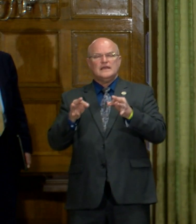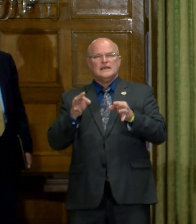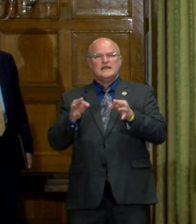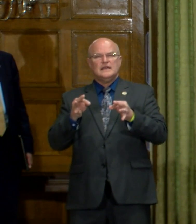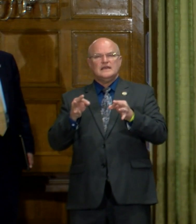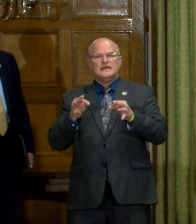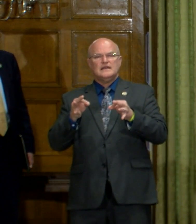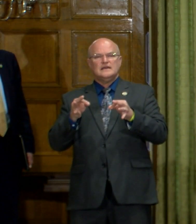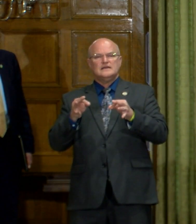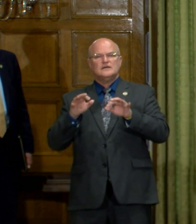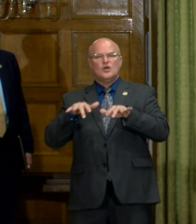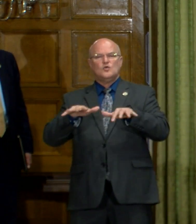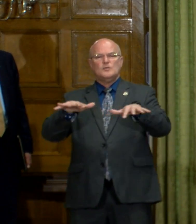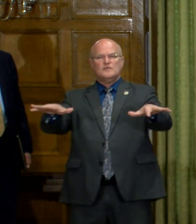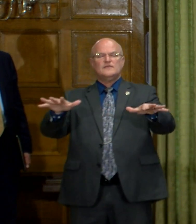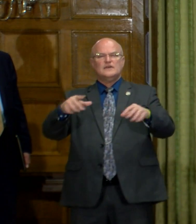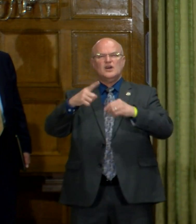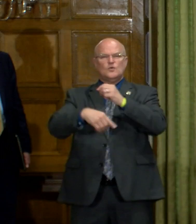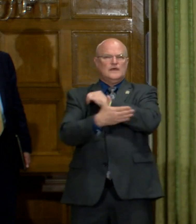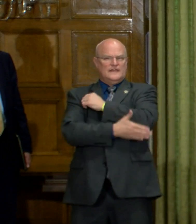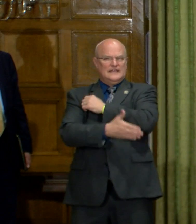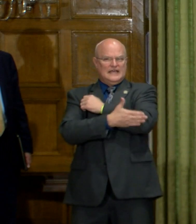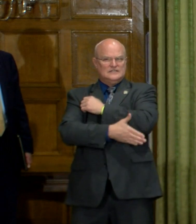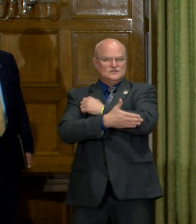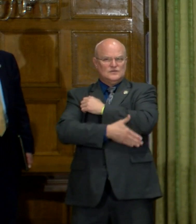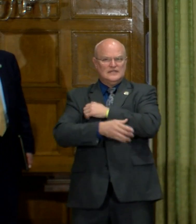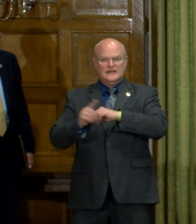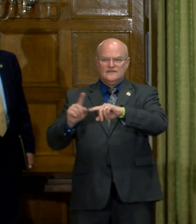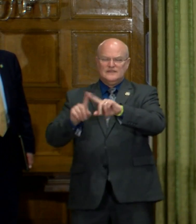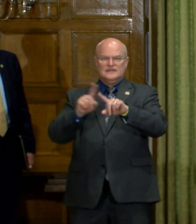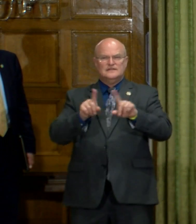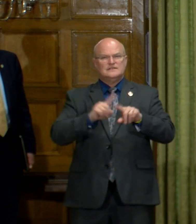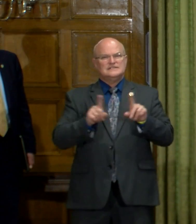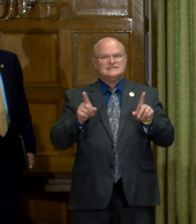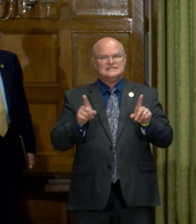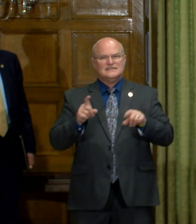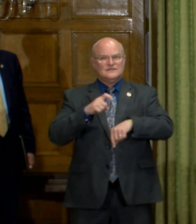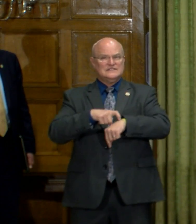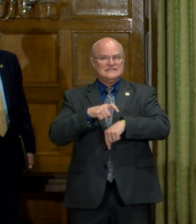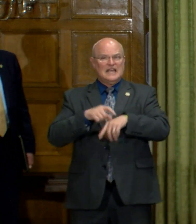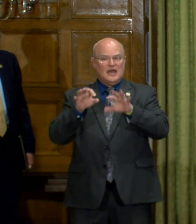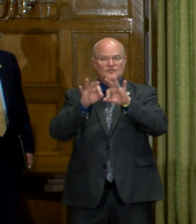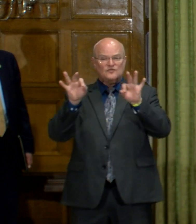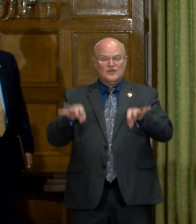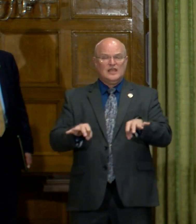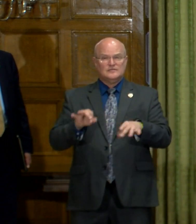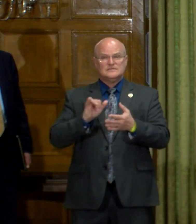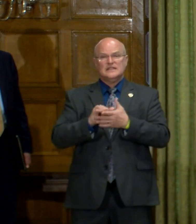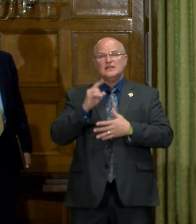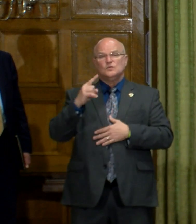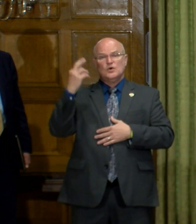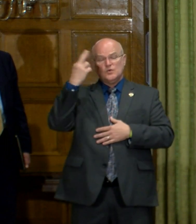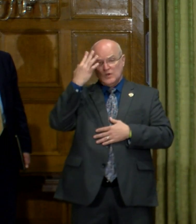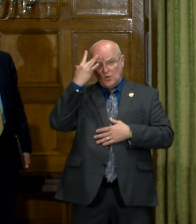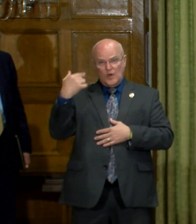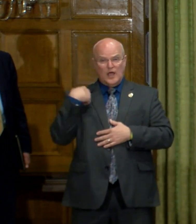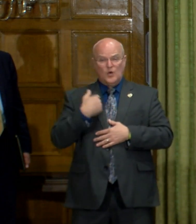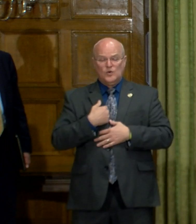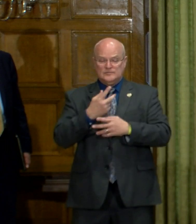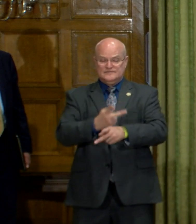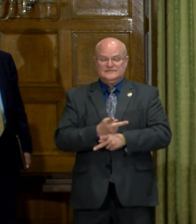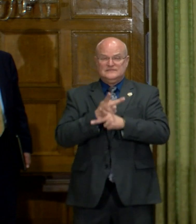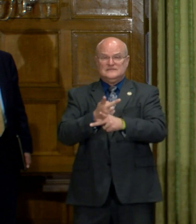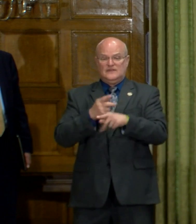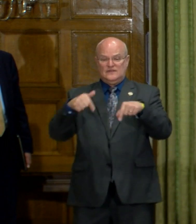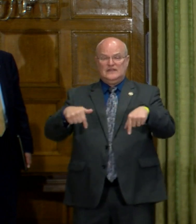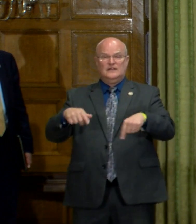a ripple effect across the country, whether there's different time frames. That's one reason we're being very